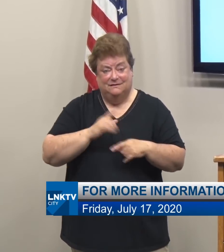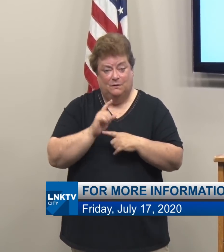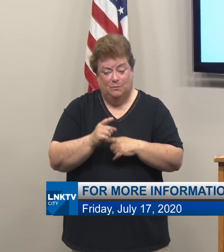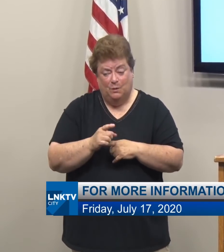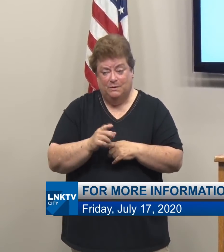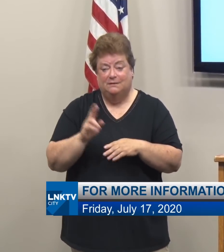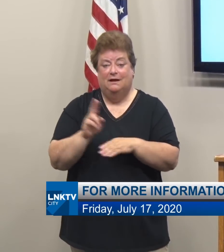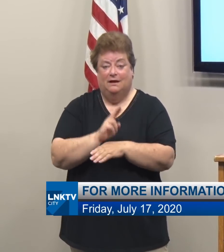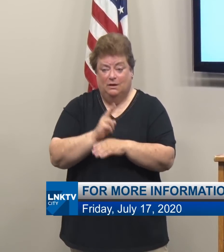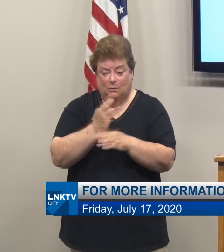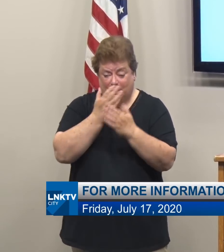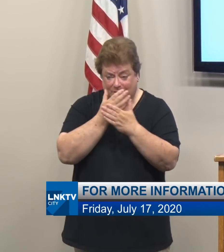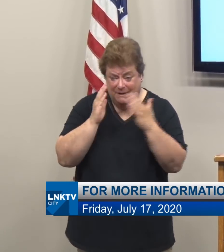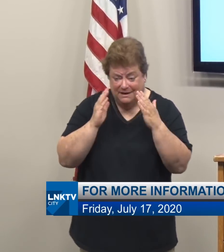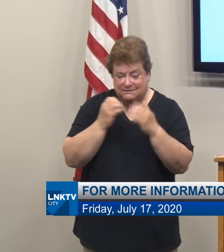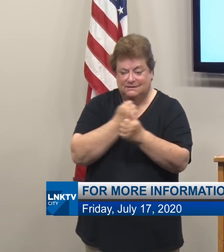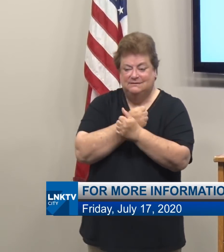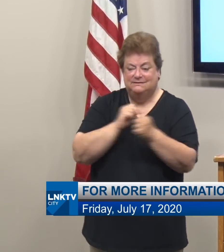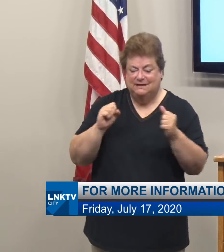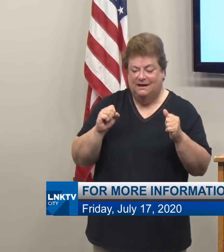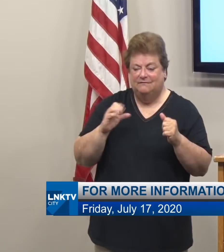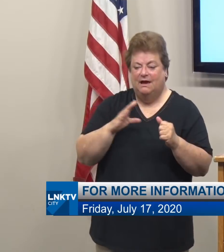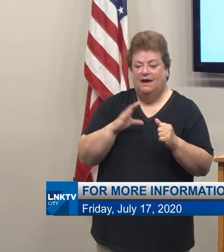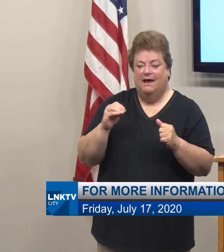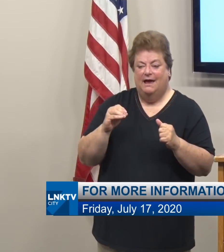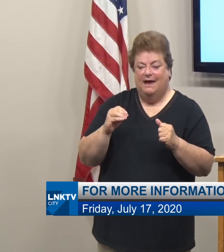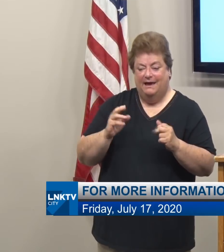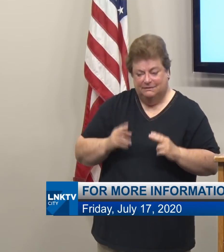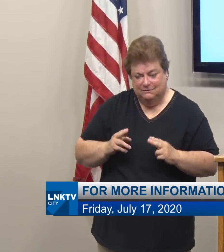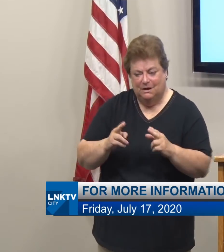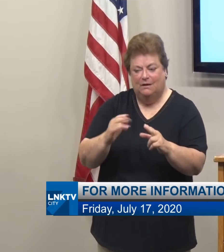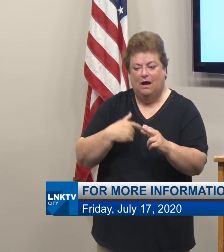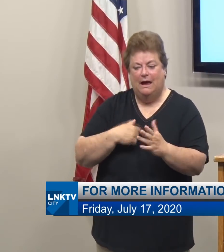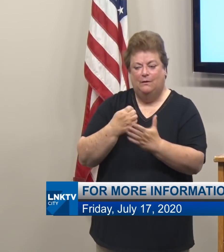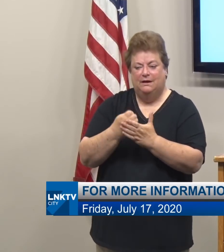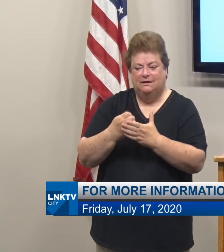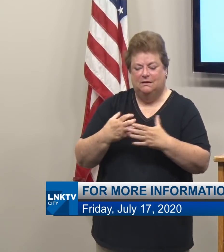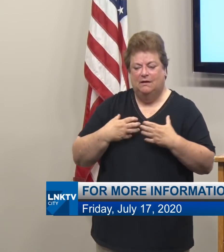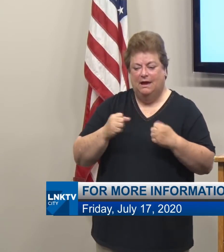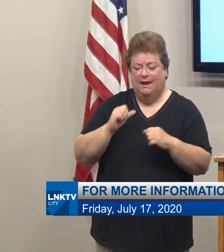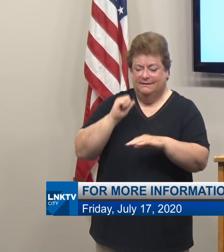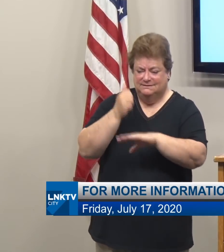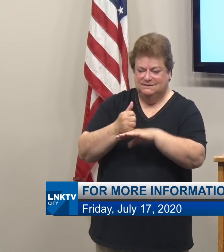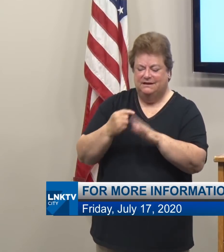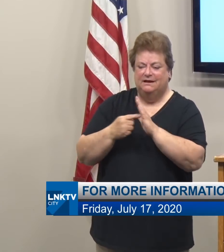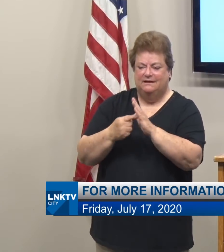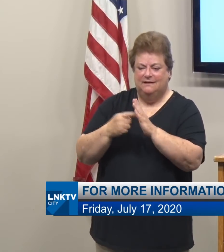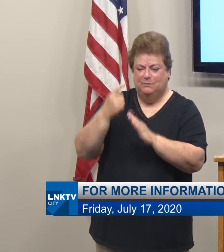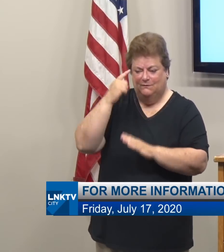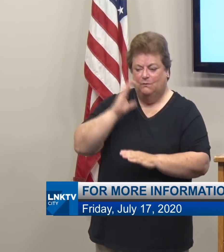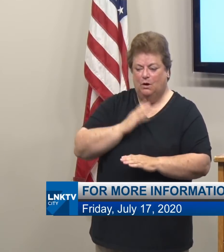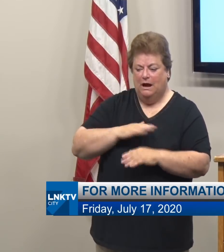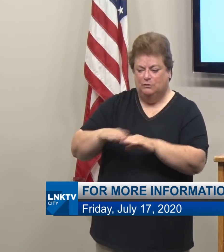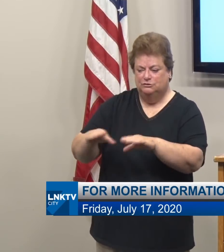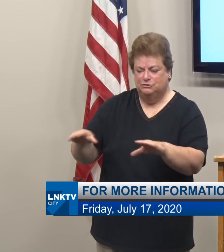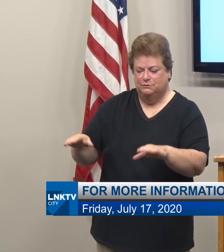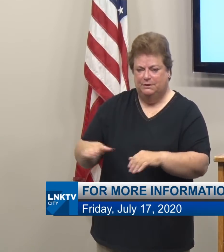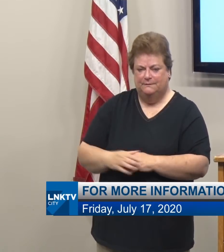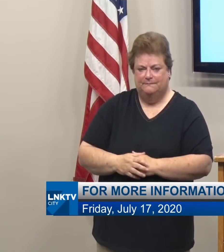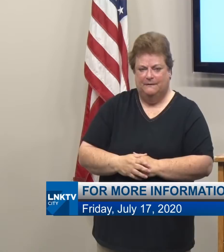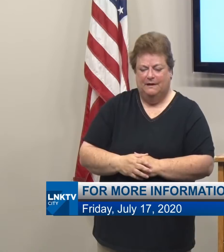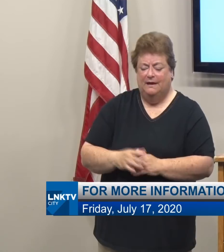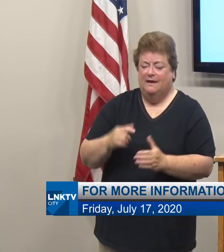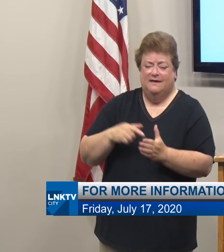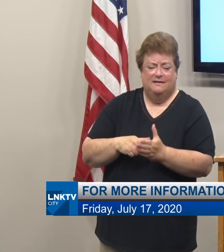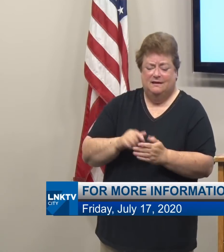mask up, save lives, speed up our economic recovery, and set an example for our children, our future. This won't